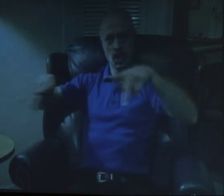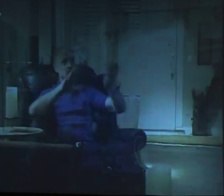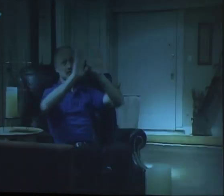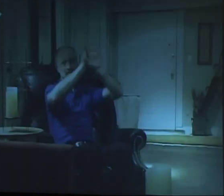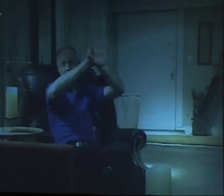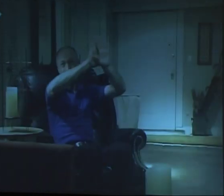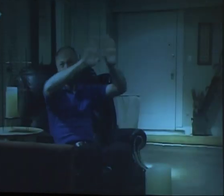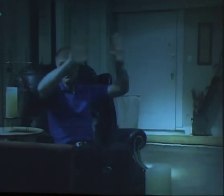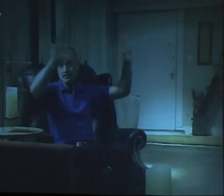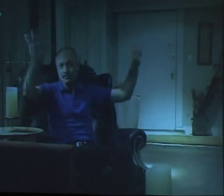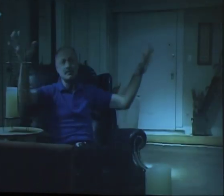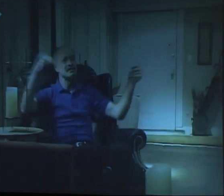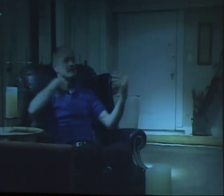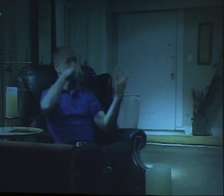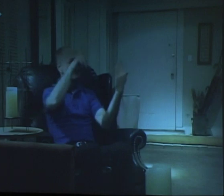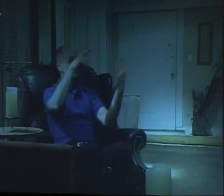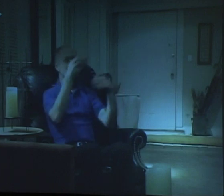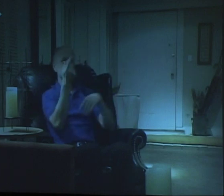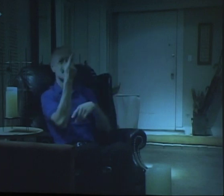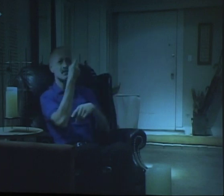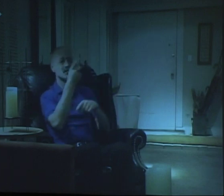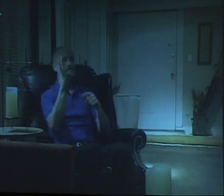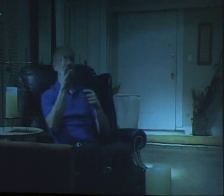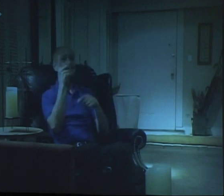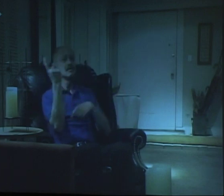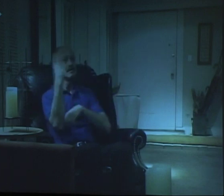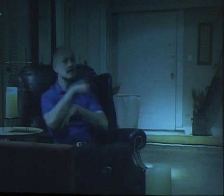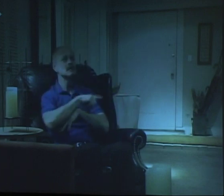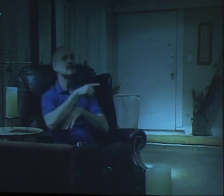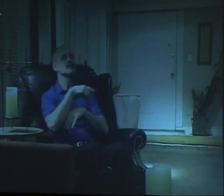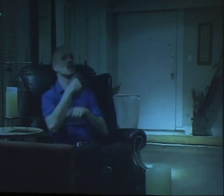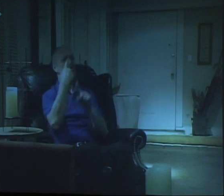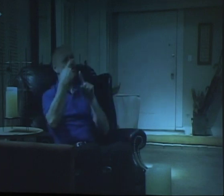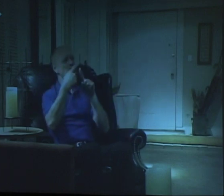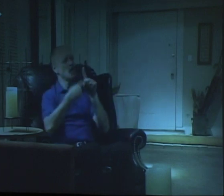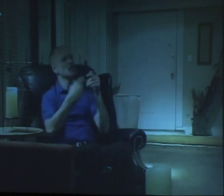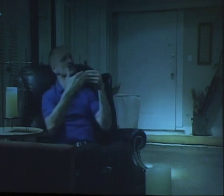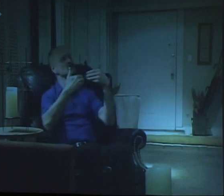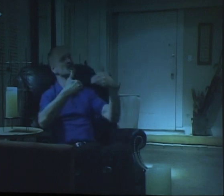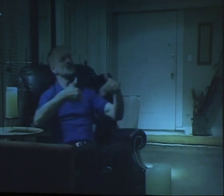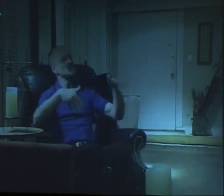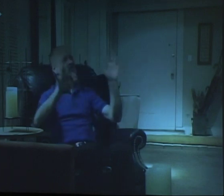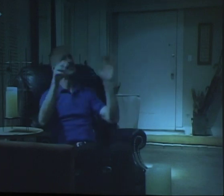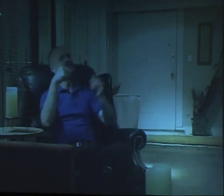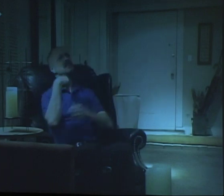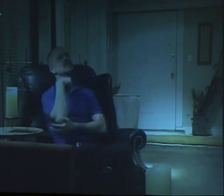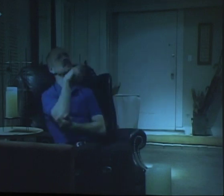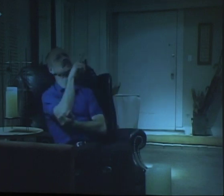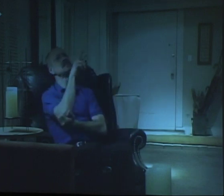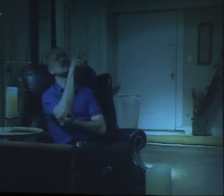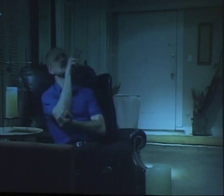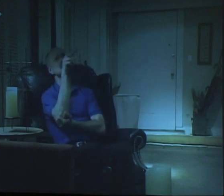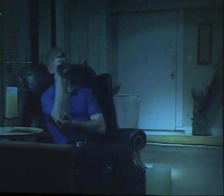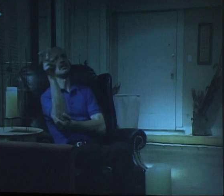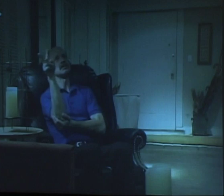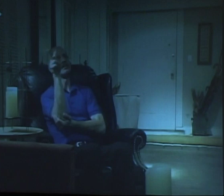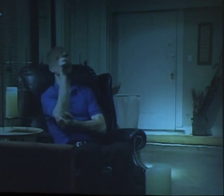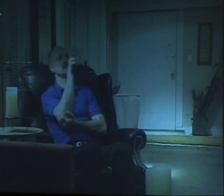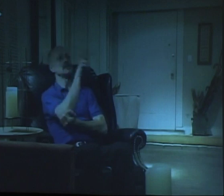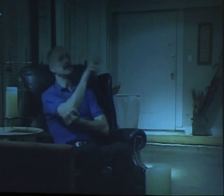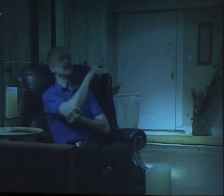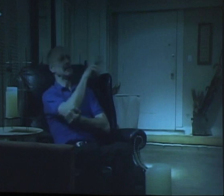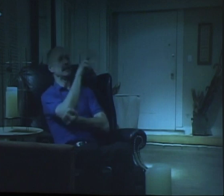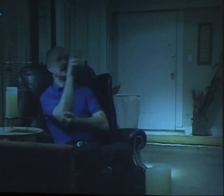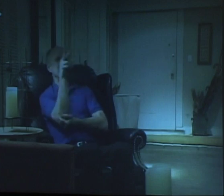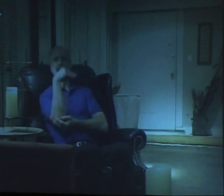looked wonderful as a mural for this party. And as I was finished with the mural, I was just about done, and I was